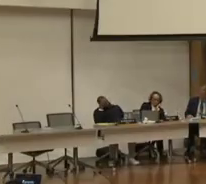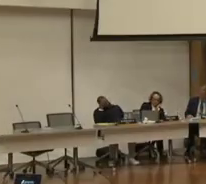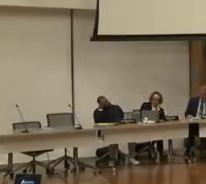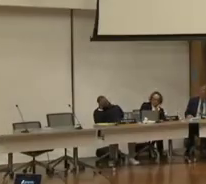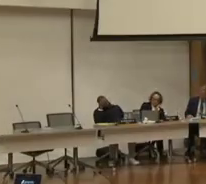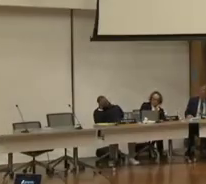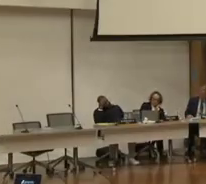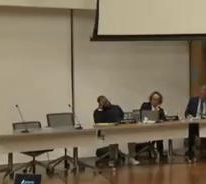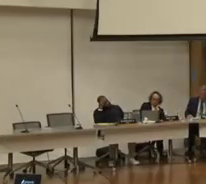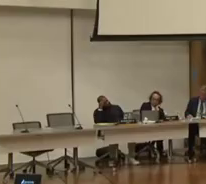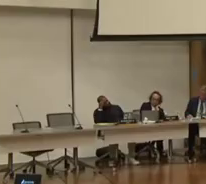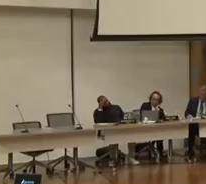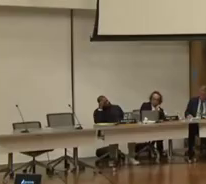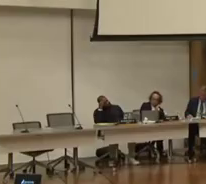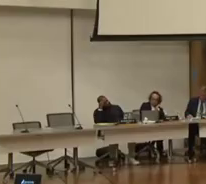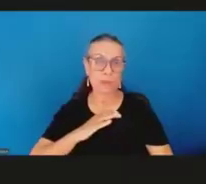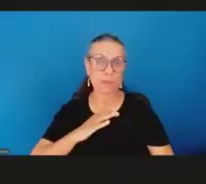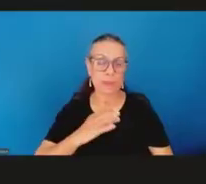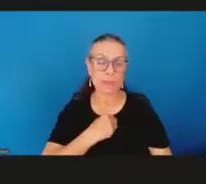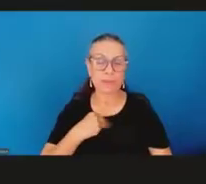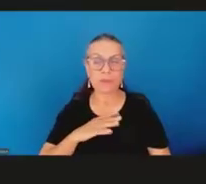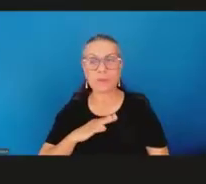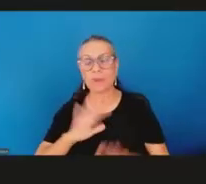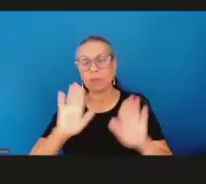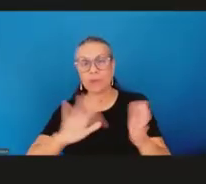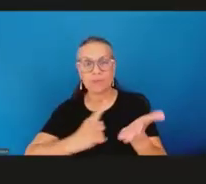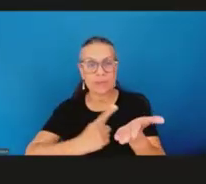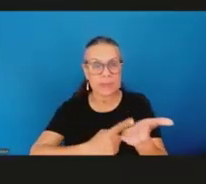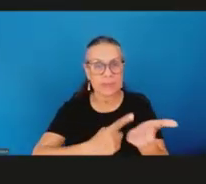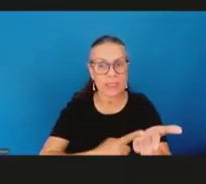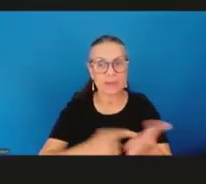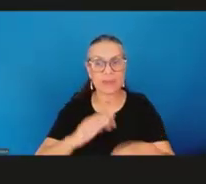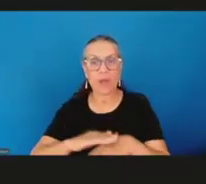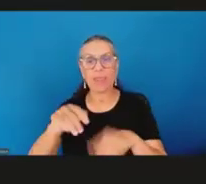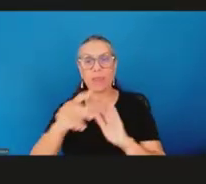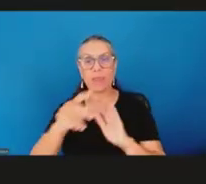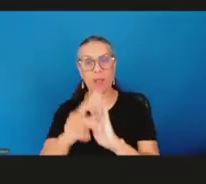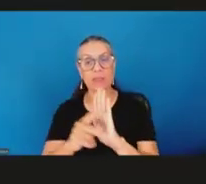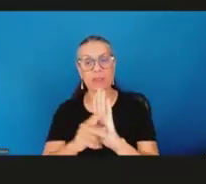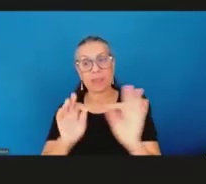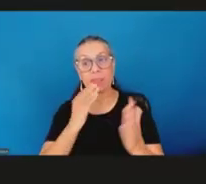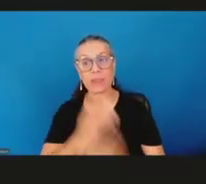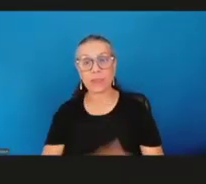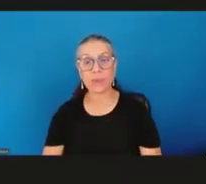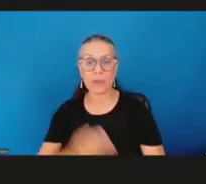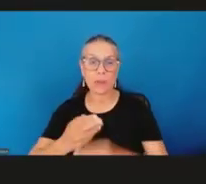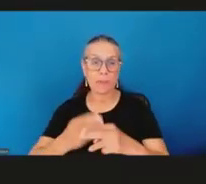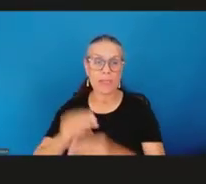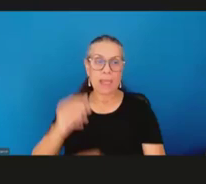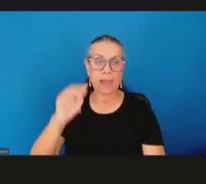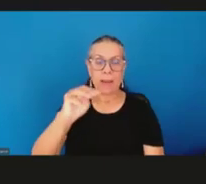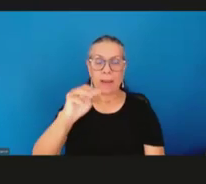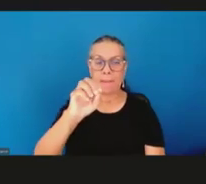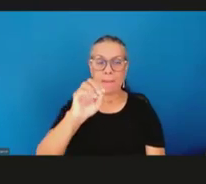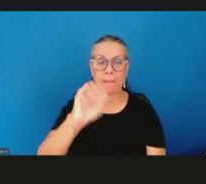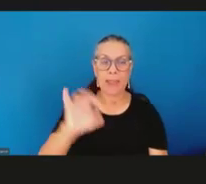Thank you, school committee members, for this excellent conversation and discussion today on the policy. My name is May Elansari. I'm the mother of